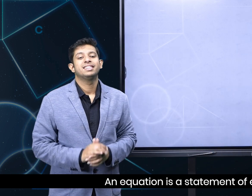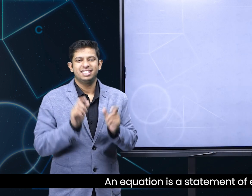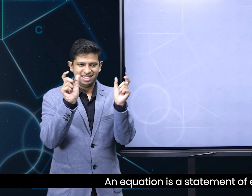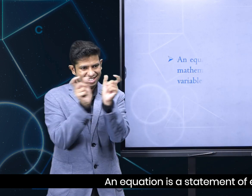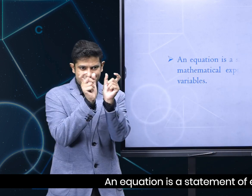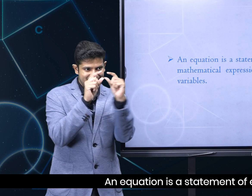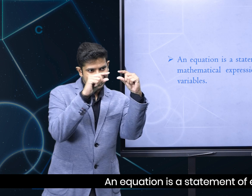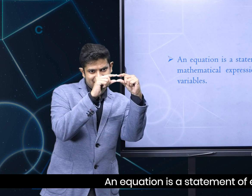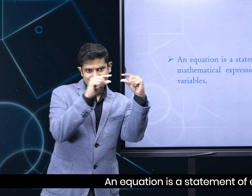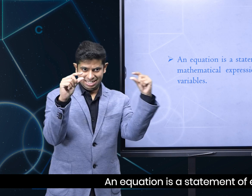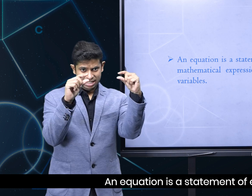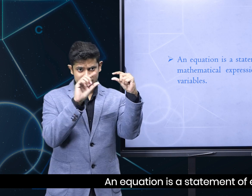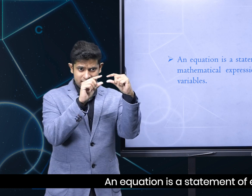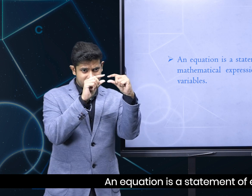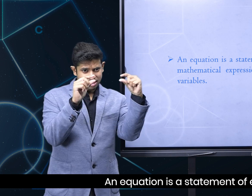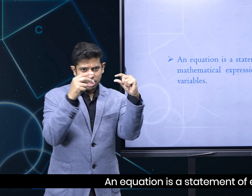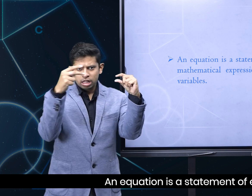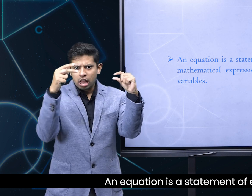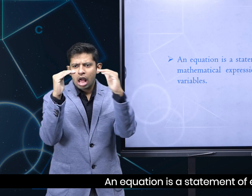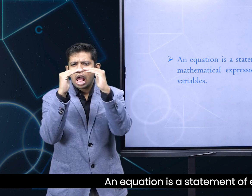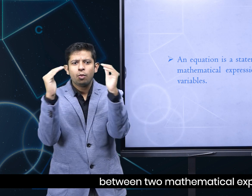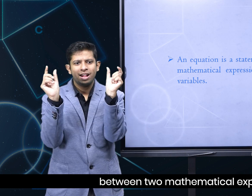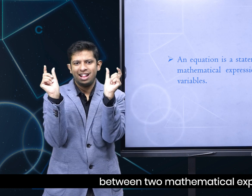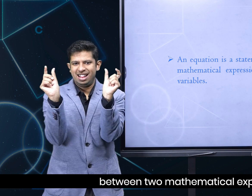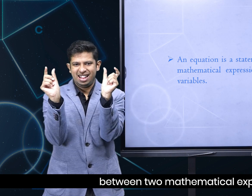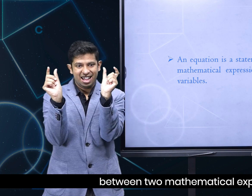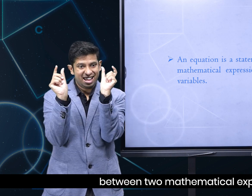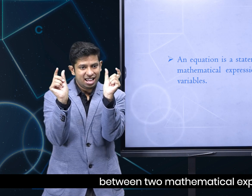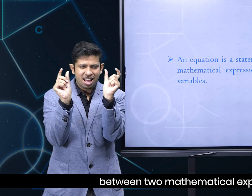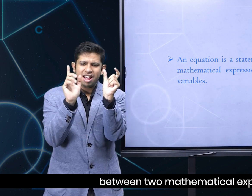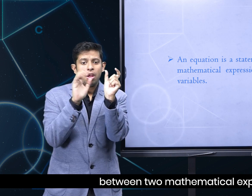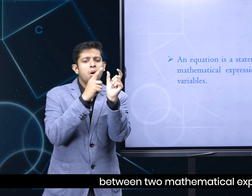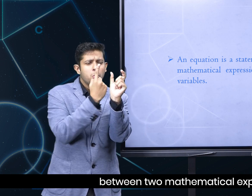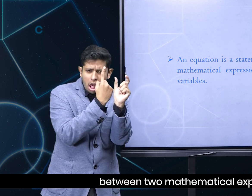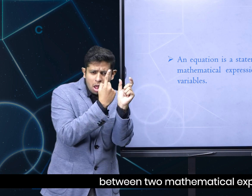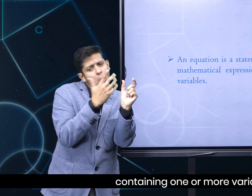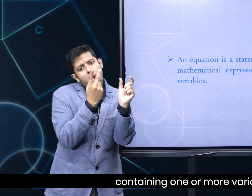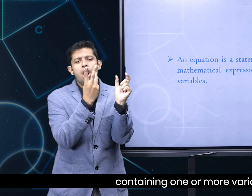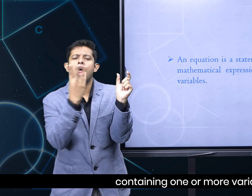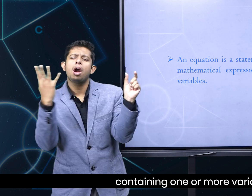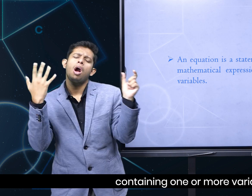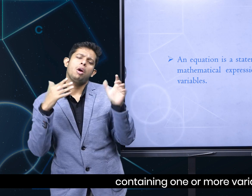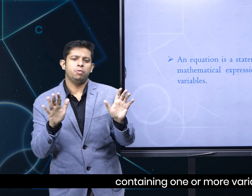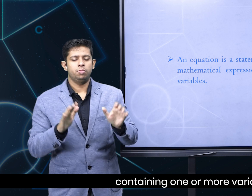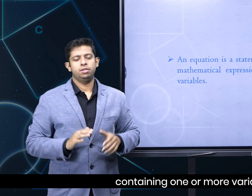An equation is a statement of equality between two mathematical expressions containing one or more